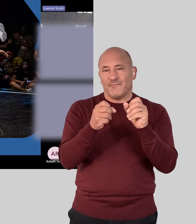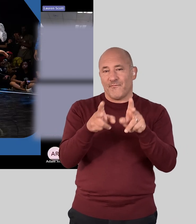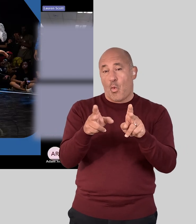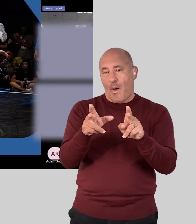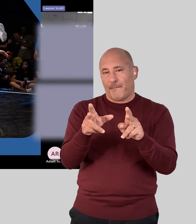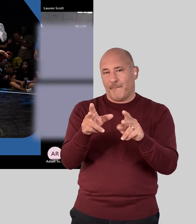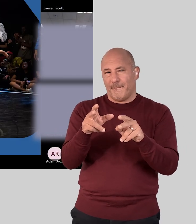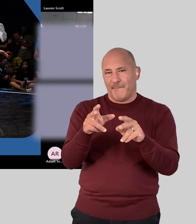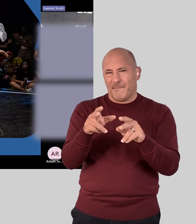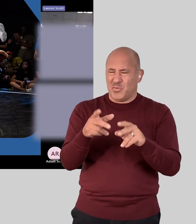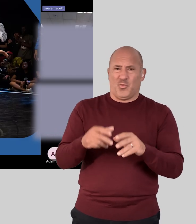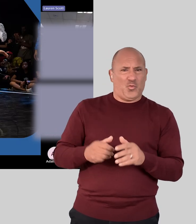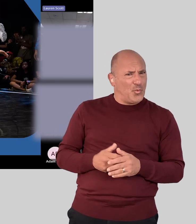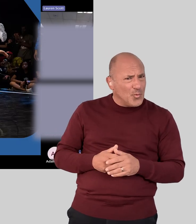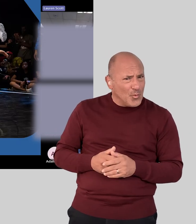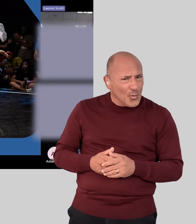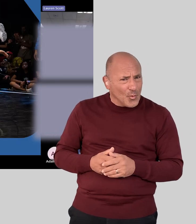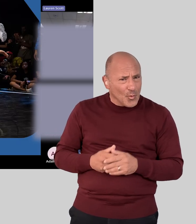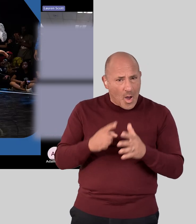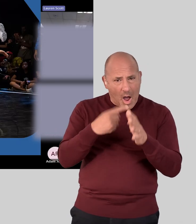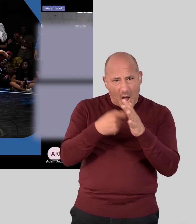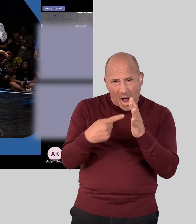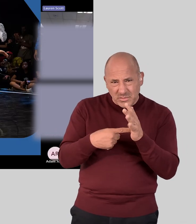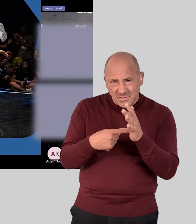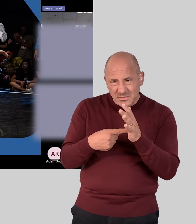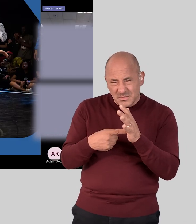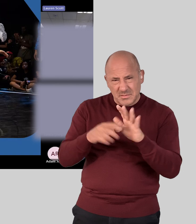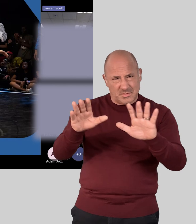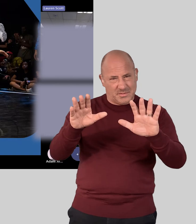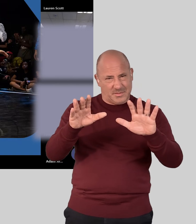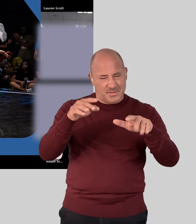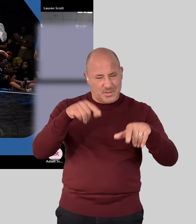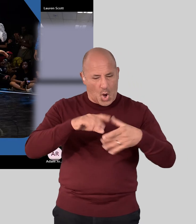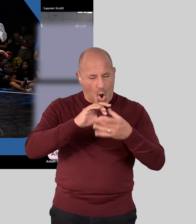like an art form, which is